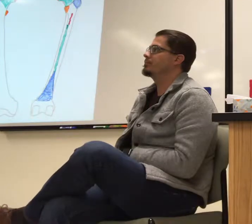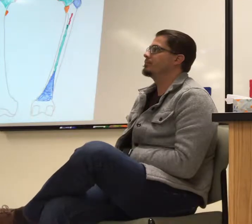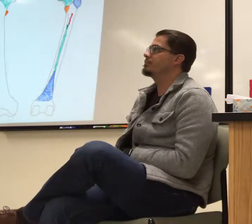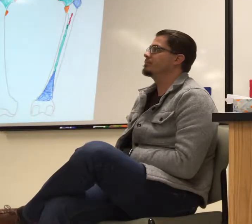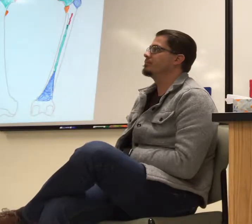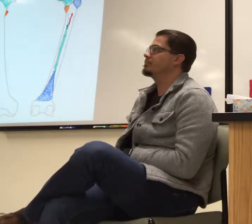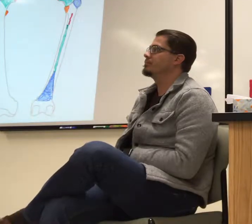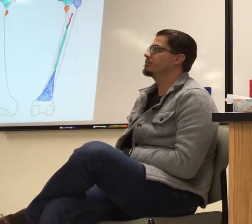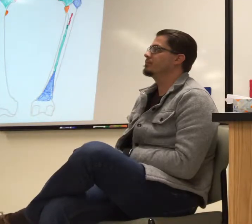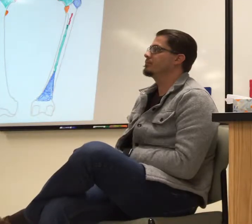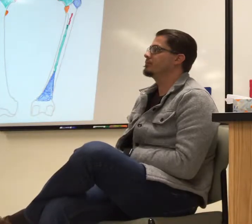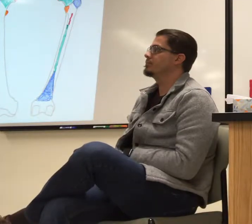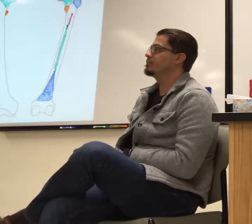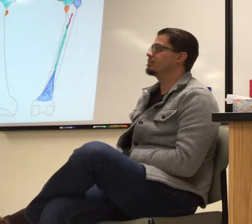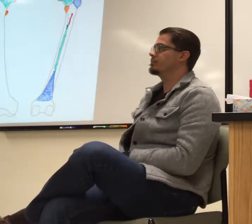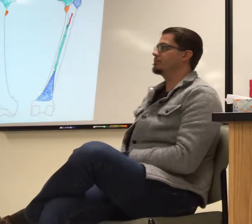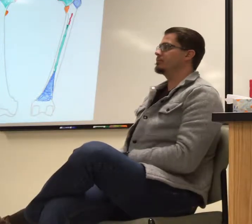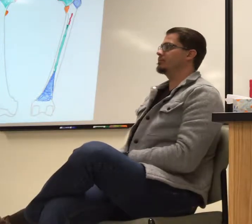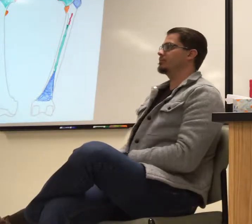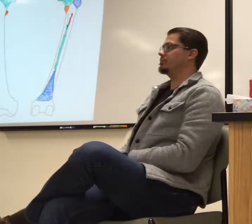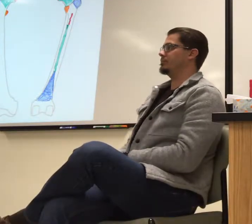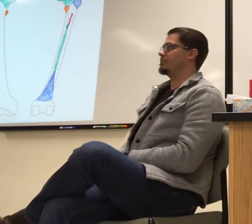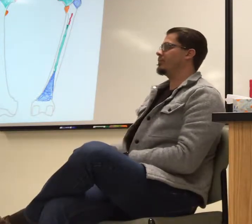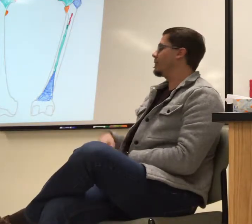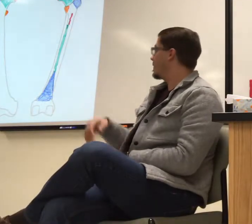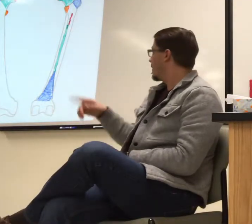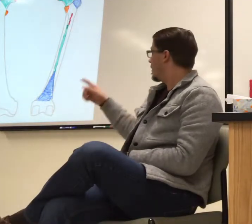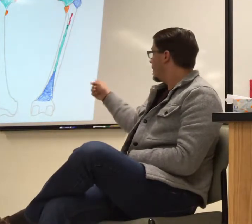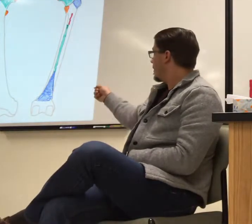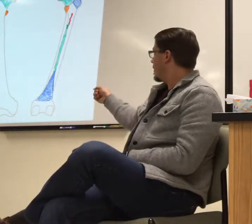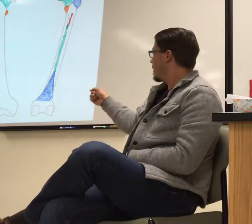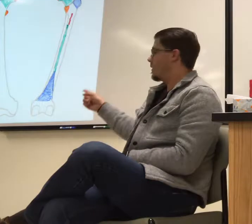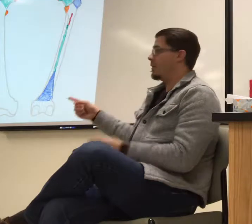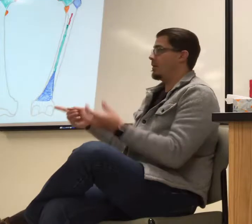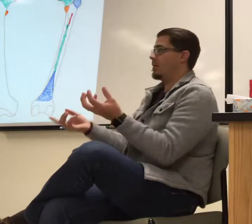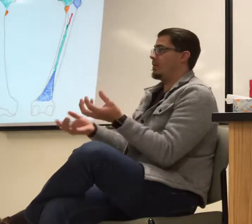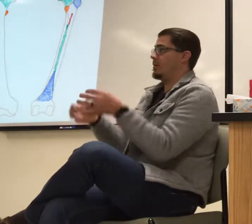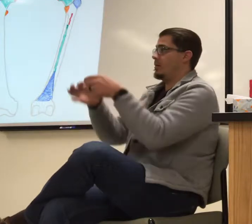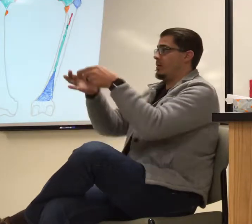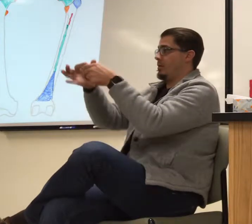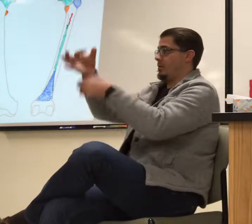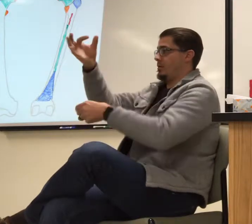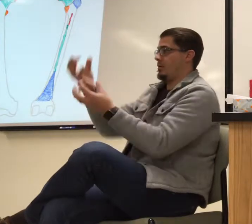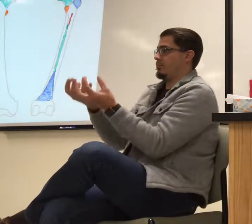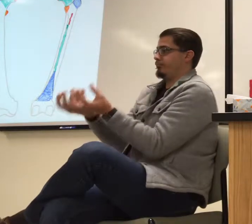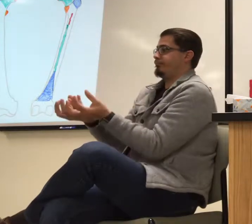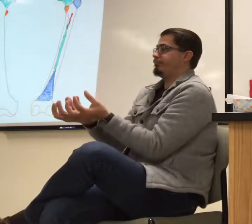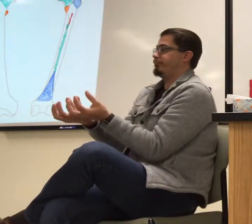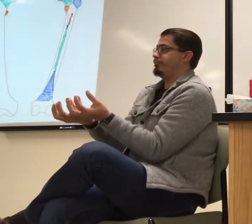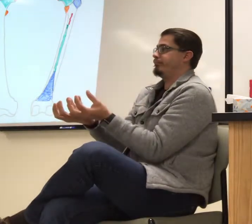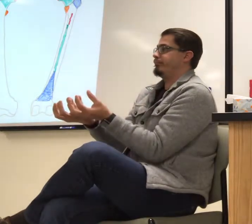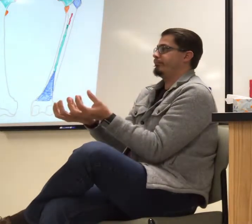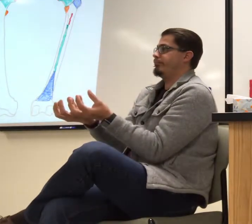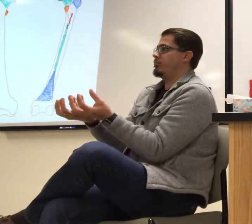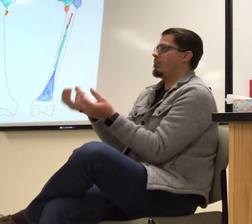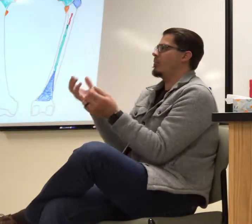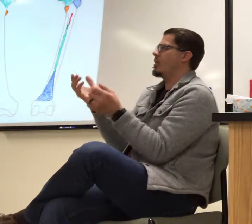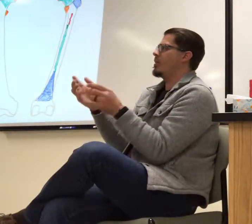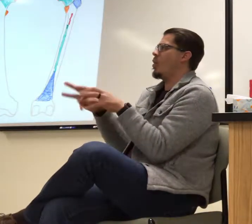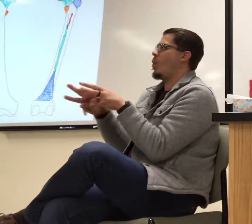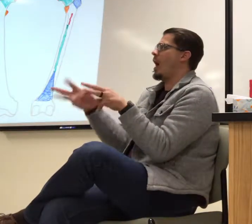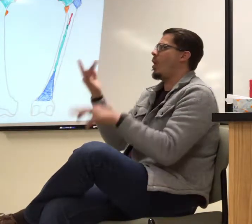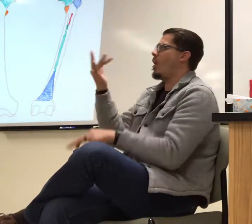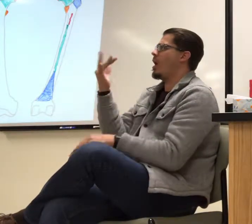They are basically those knob ends of the femur, and they're widened to